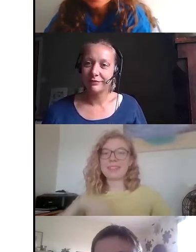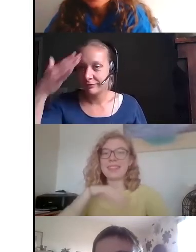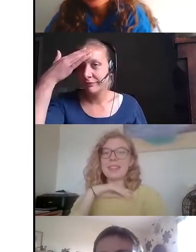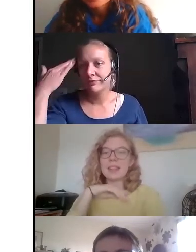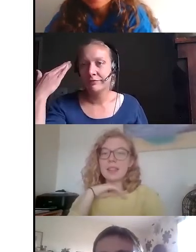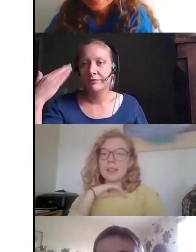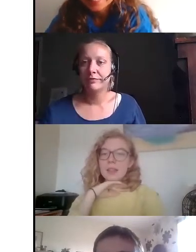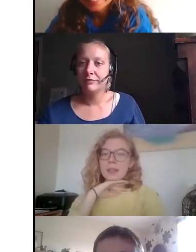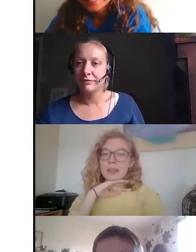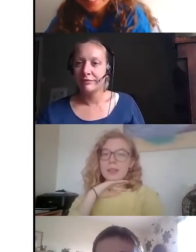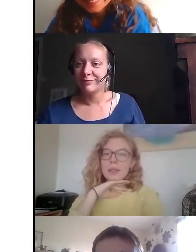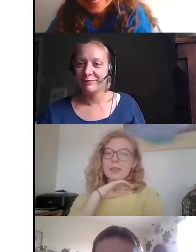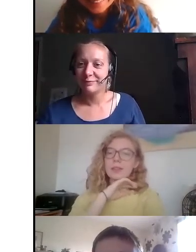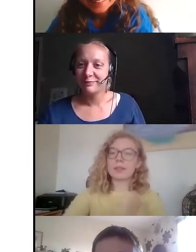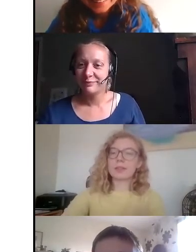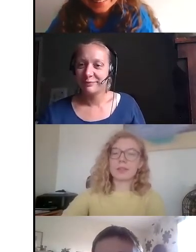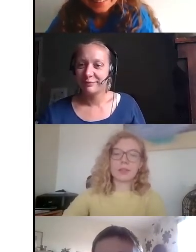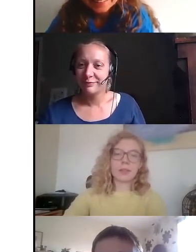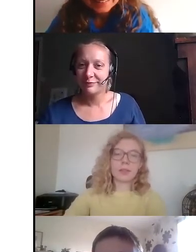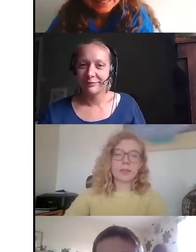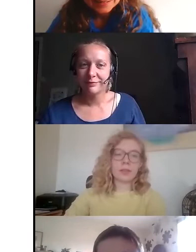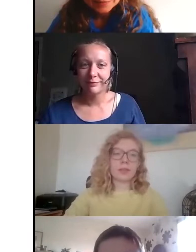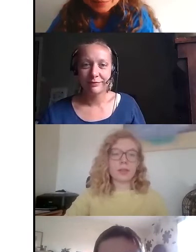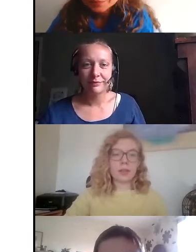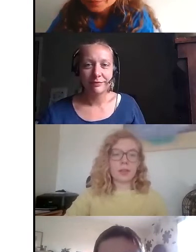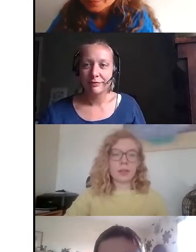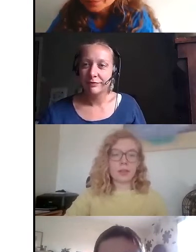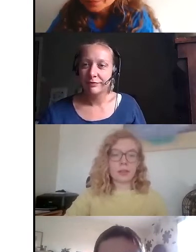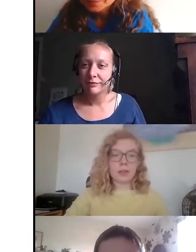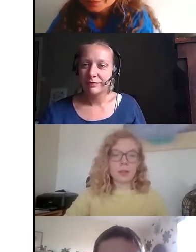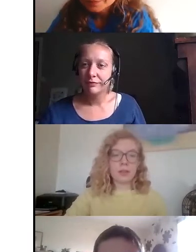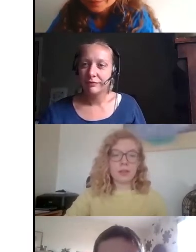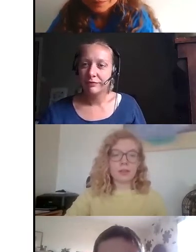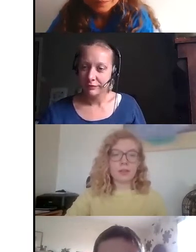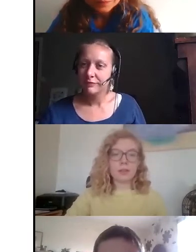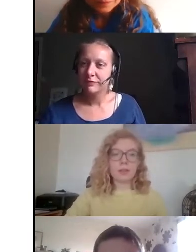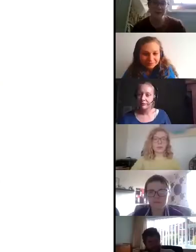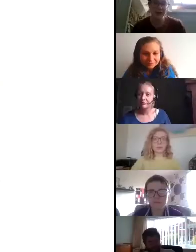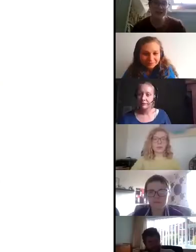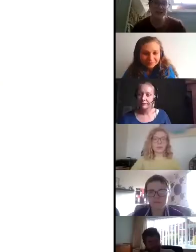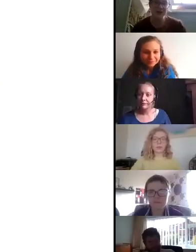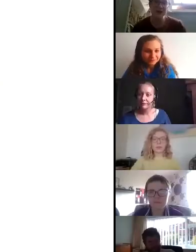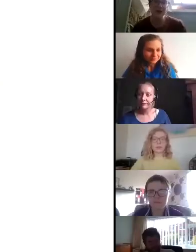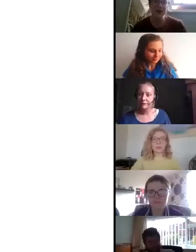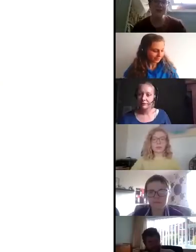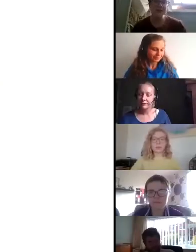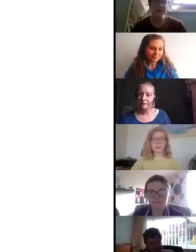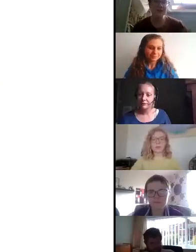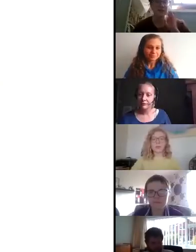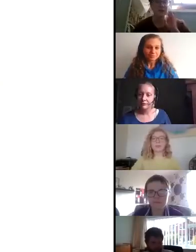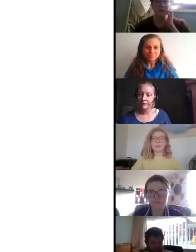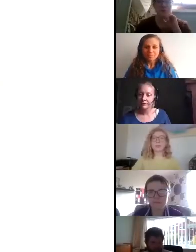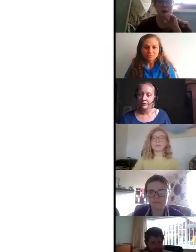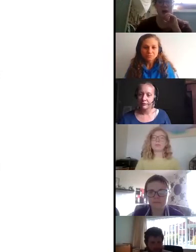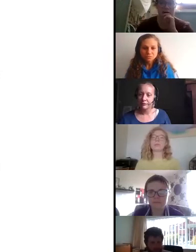you did a great job. I'm just going to talk a little bit about the structure of stuff in BSL. Because I think when